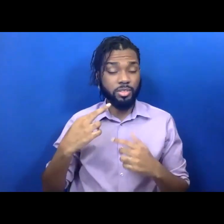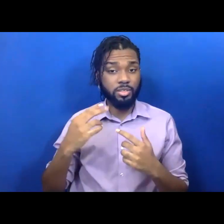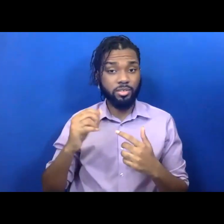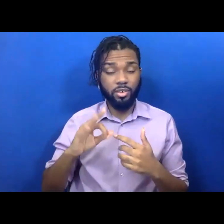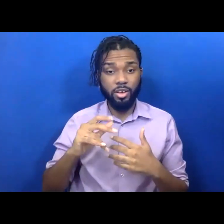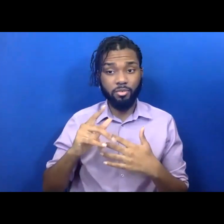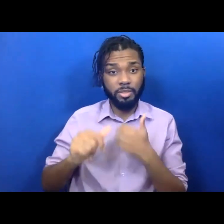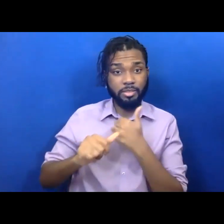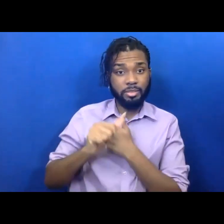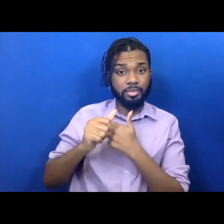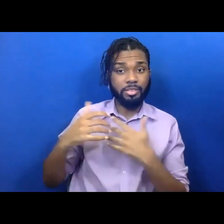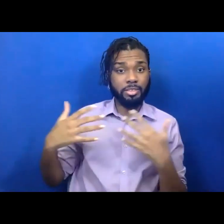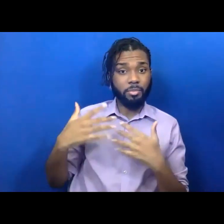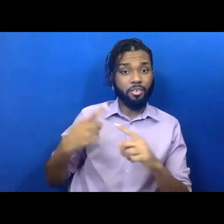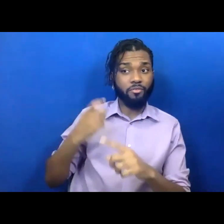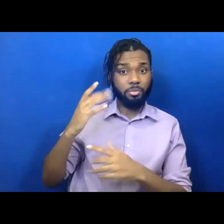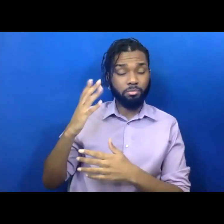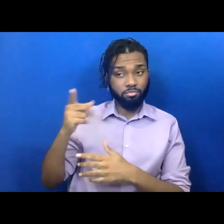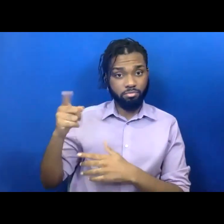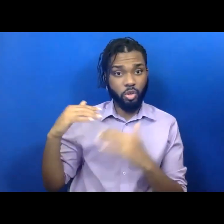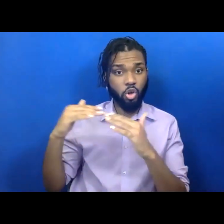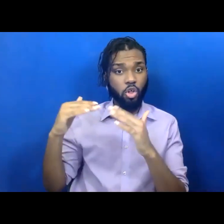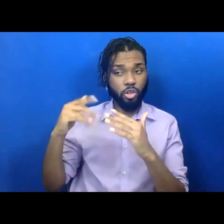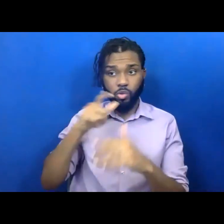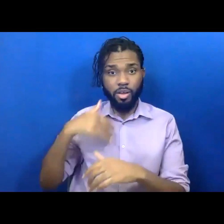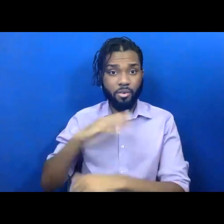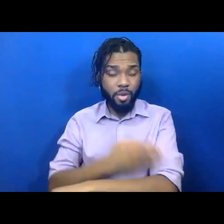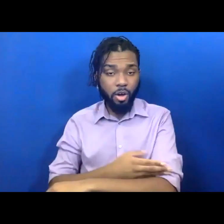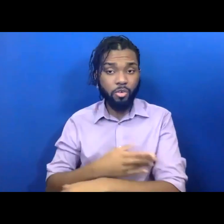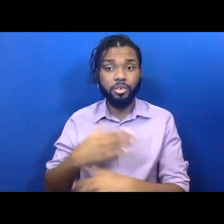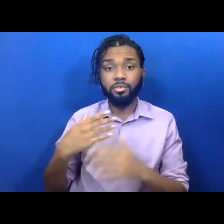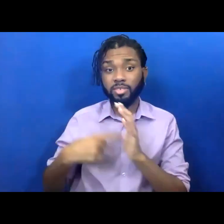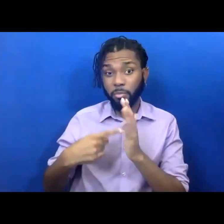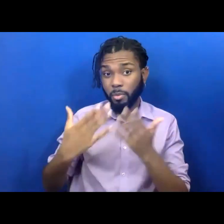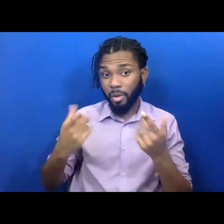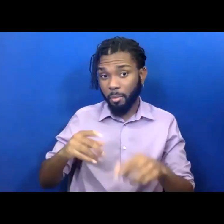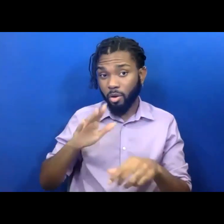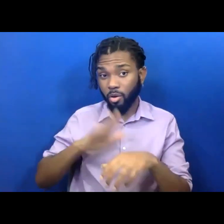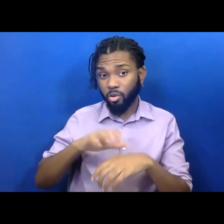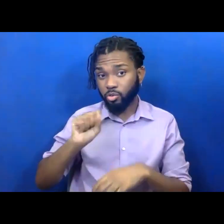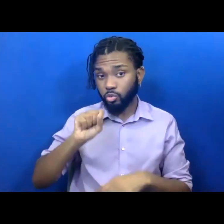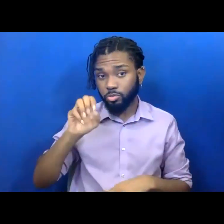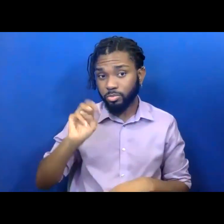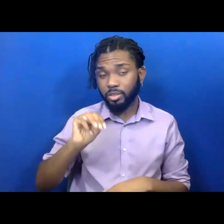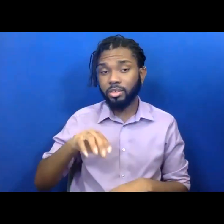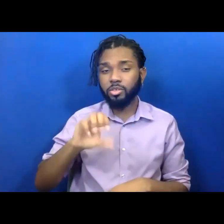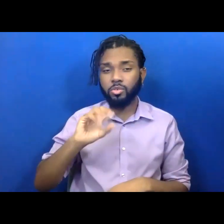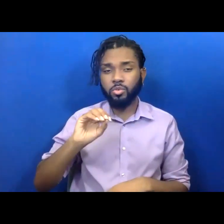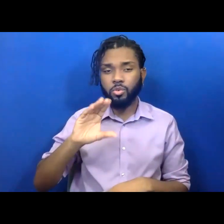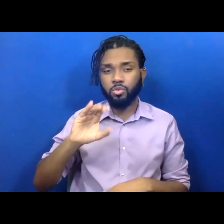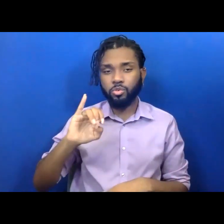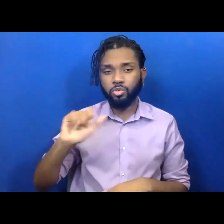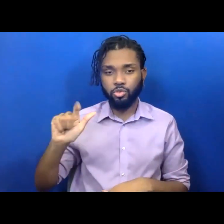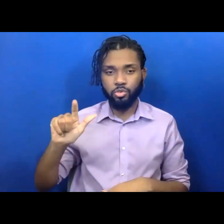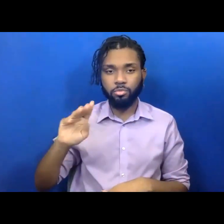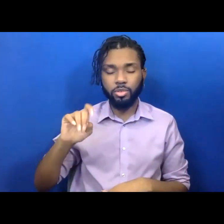of power, some of what we saw last summer on social media in particular, and this relates then to who